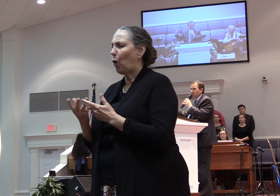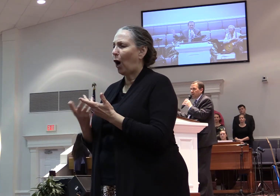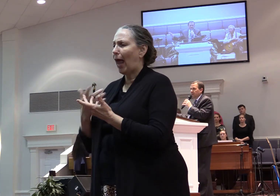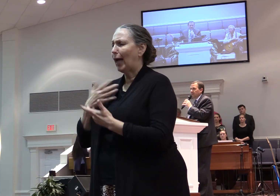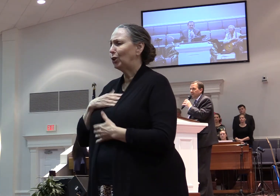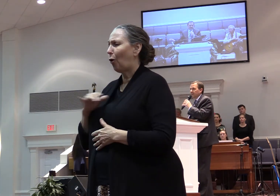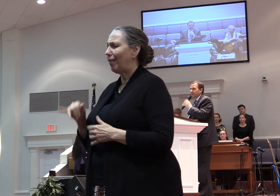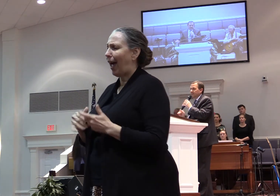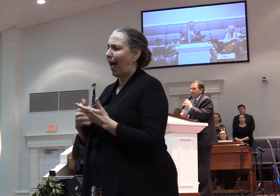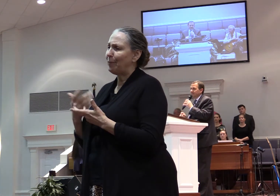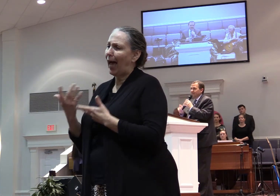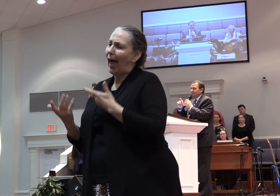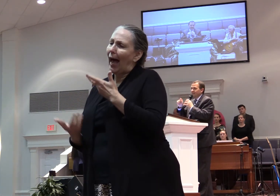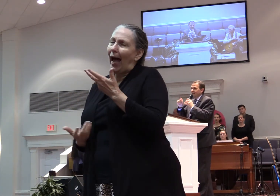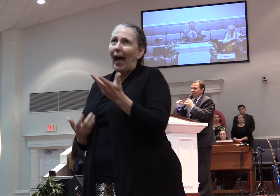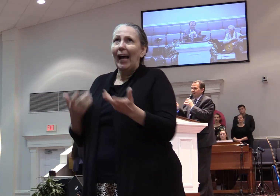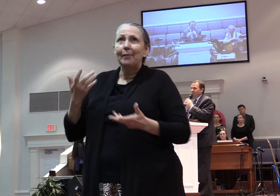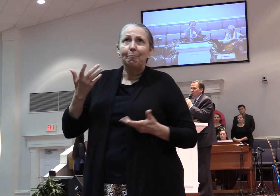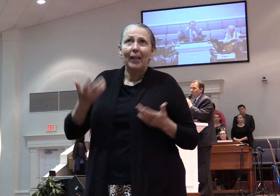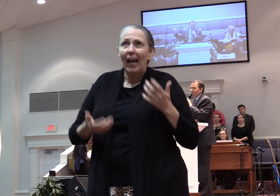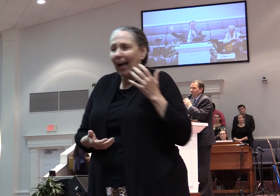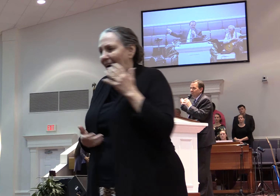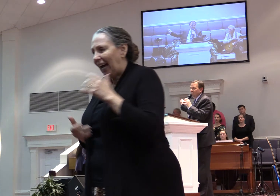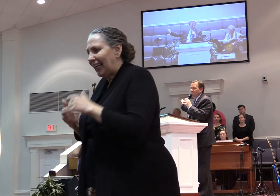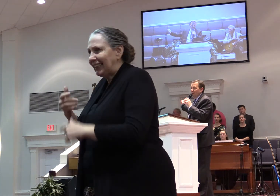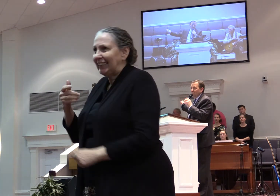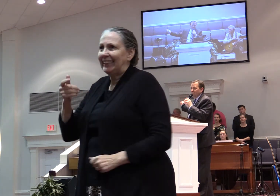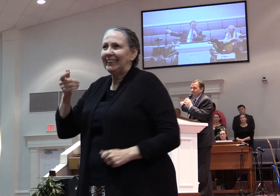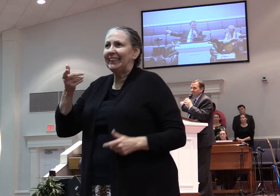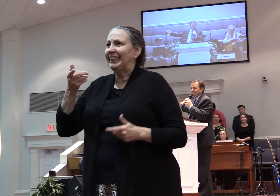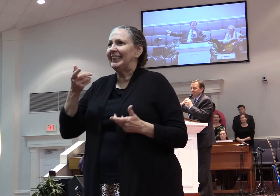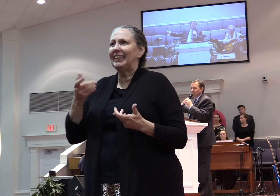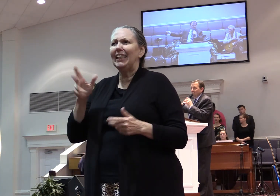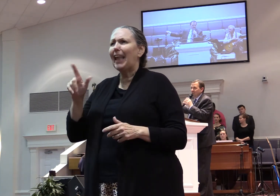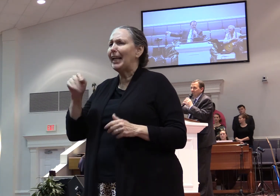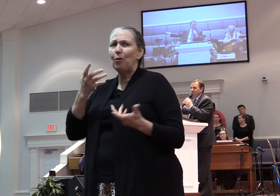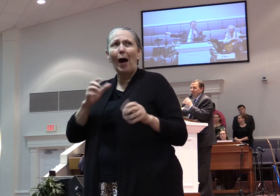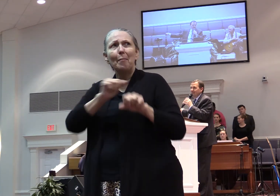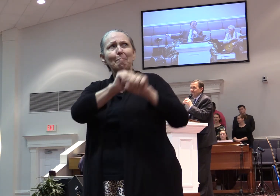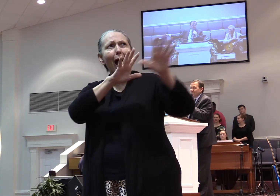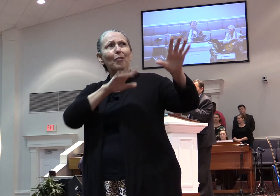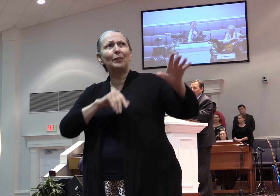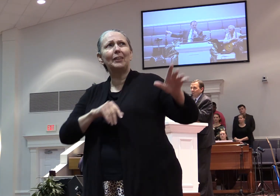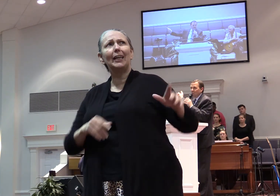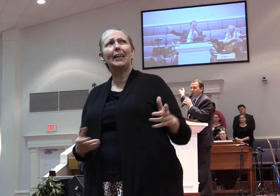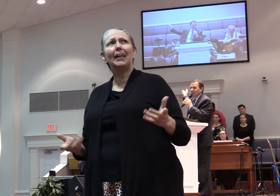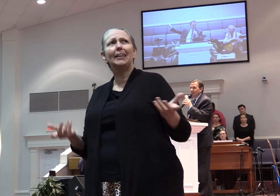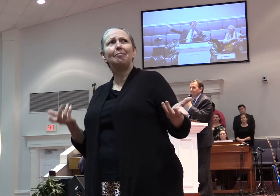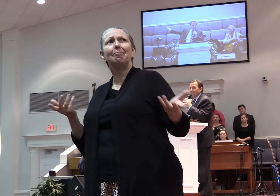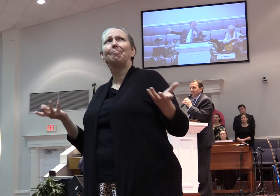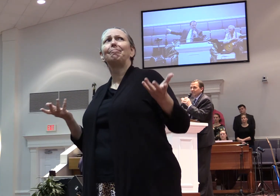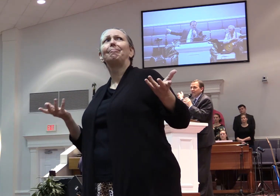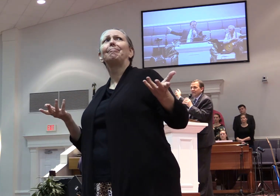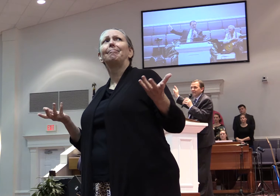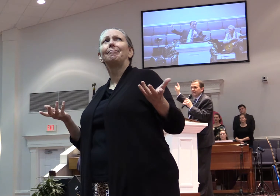rocky terrain. See, he didn't even want the mountain when he chose that, so why would he want to climb